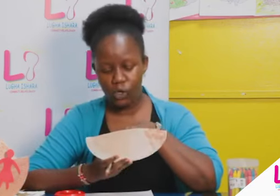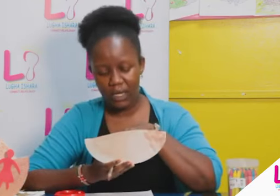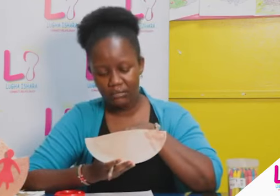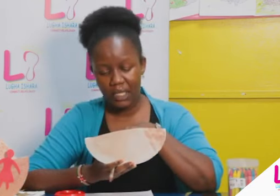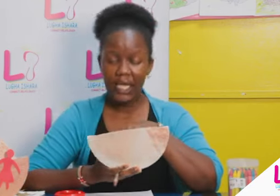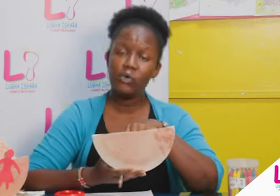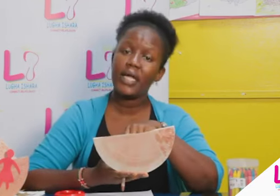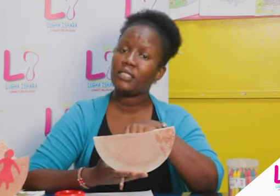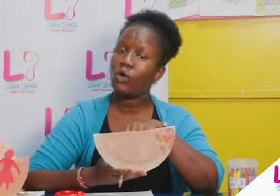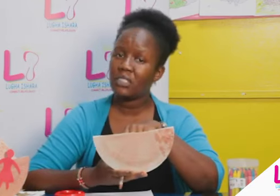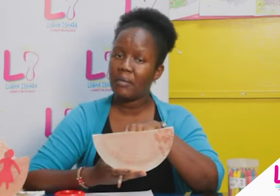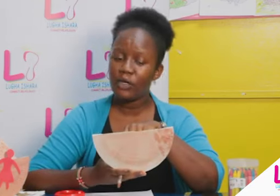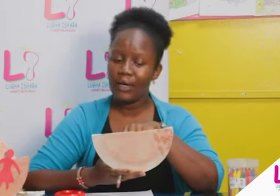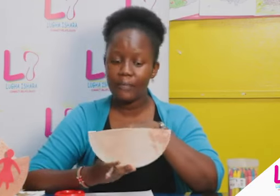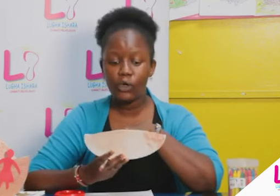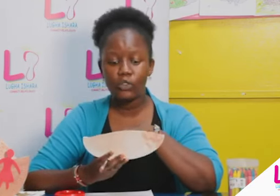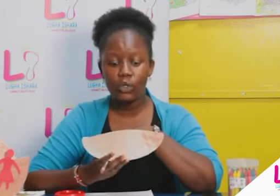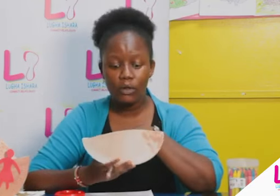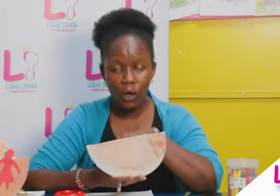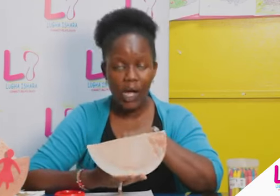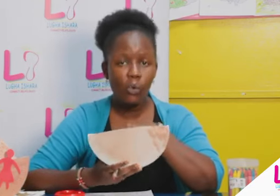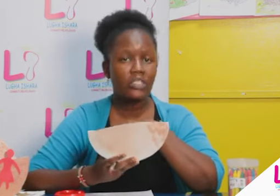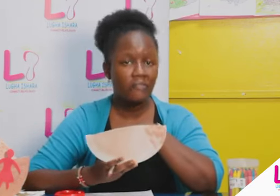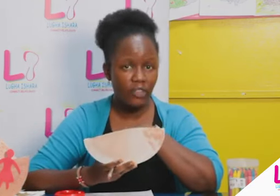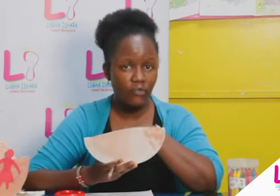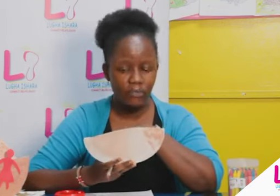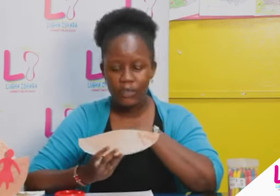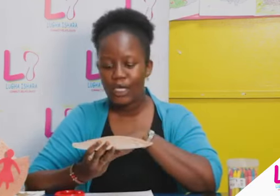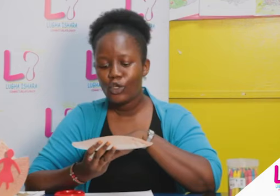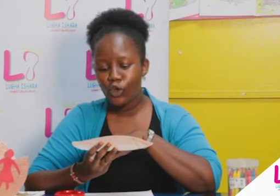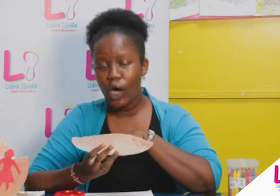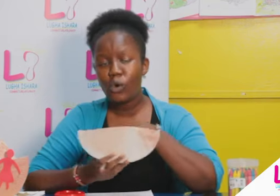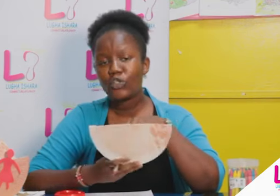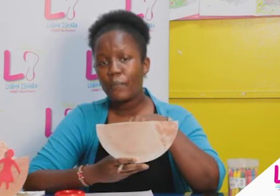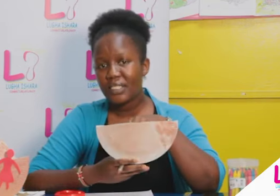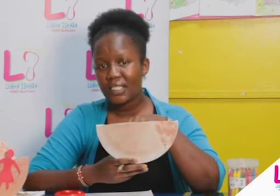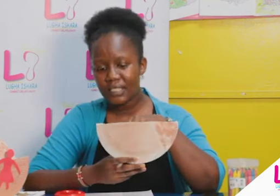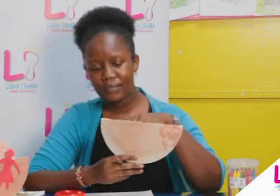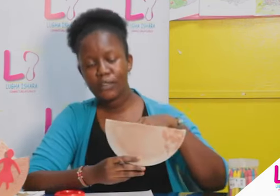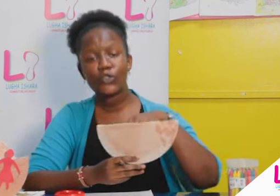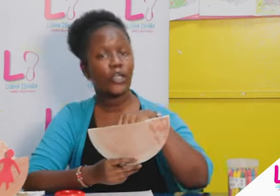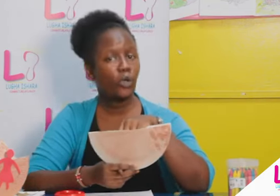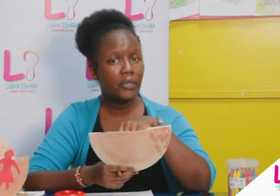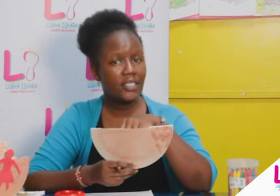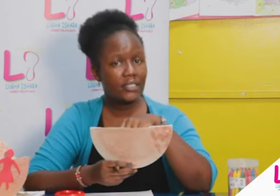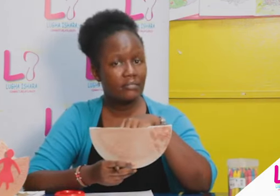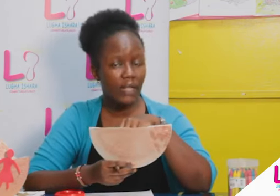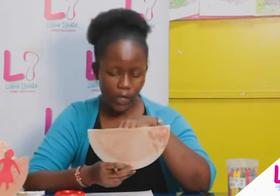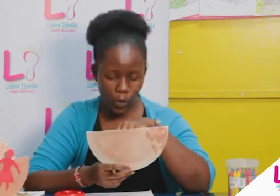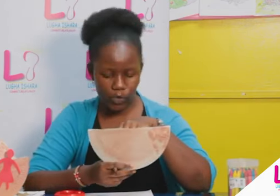Noah. And why did God remember Noah? Because Noah was faithful. Noah was obedient. So are you obedient? I hope you